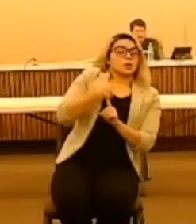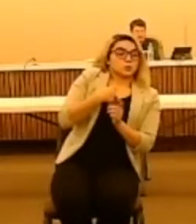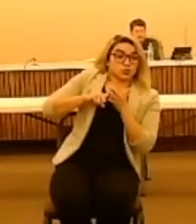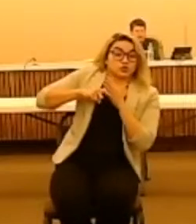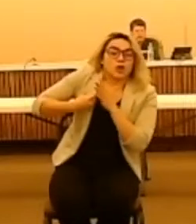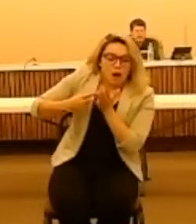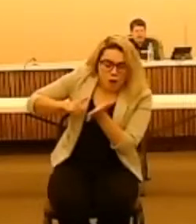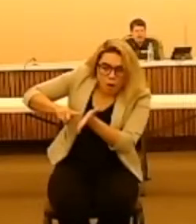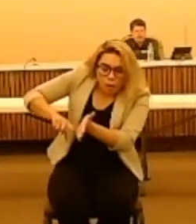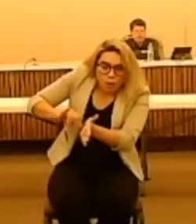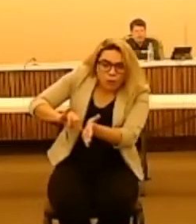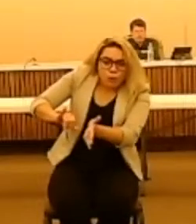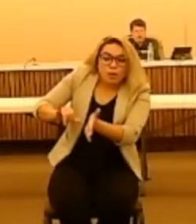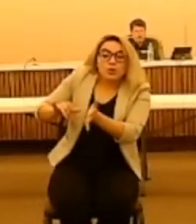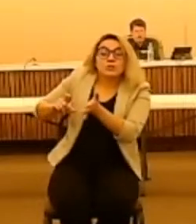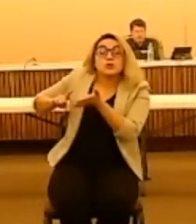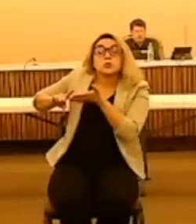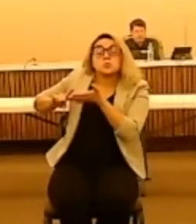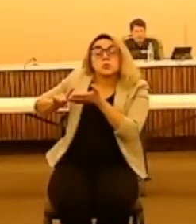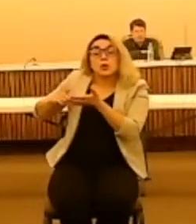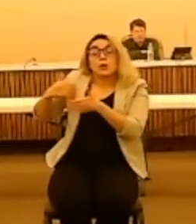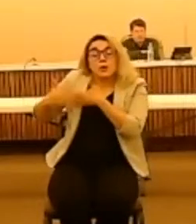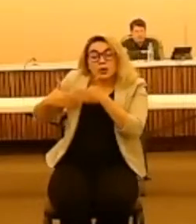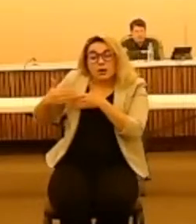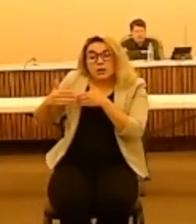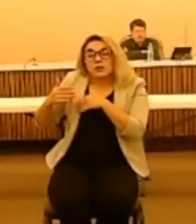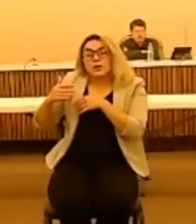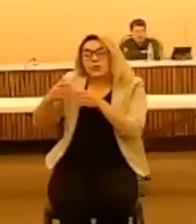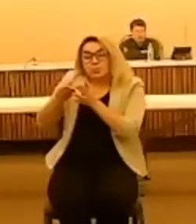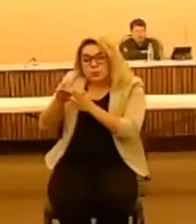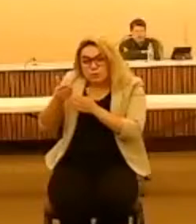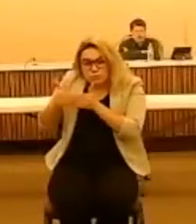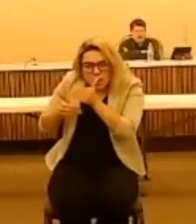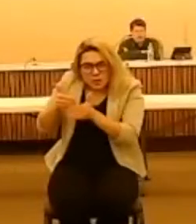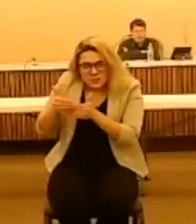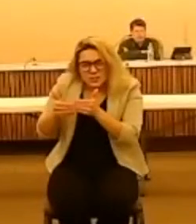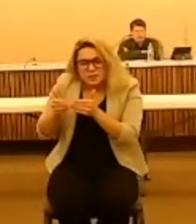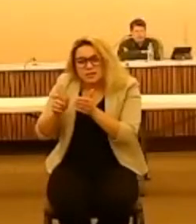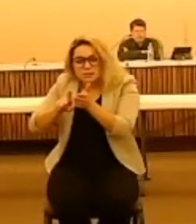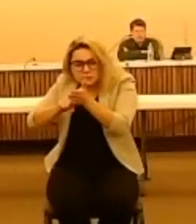that. And we were looking at the 100-foot buffer.